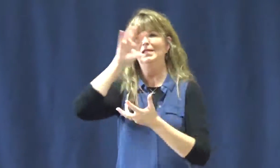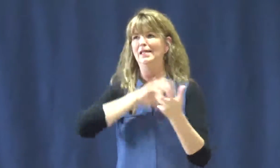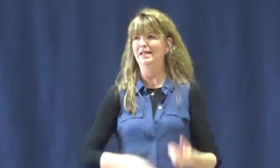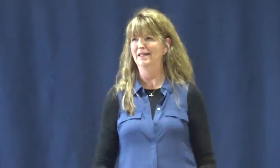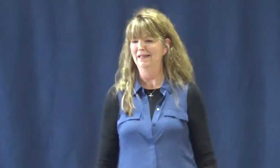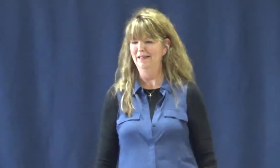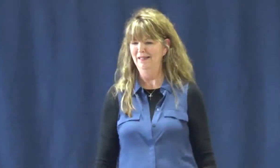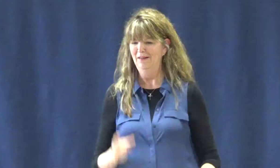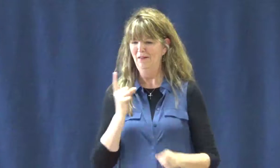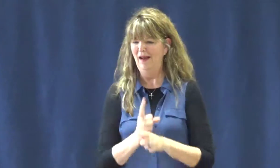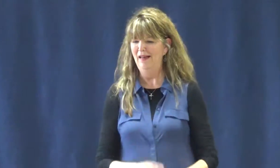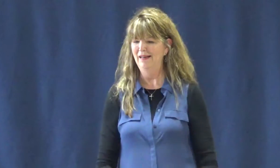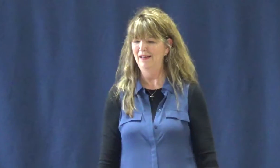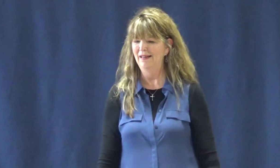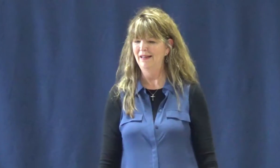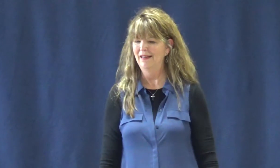So that's really confusing.